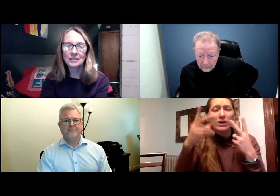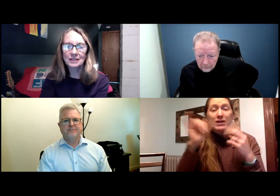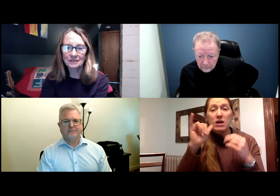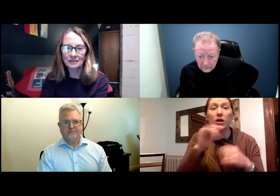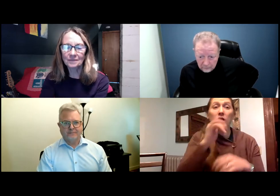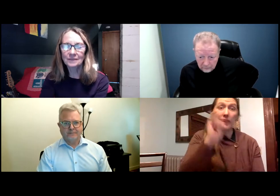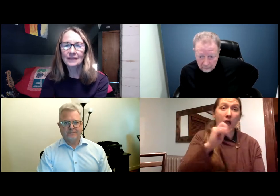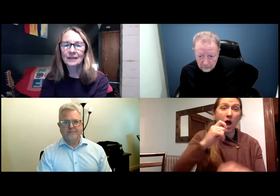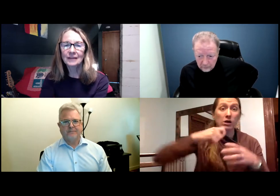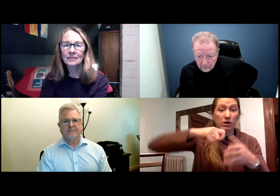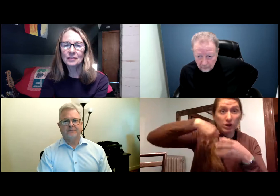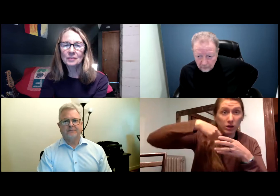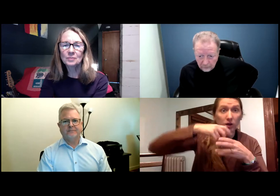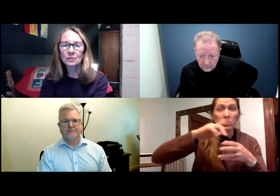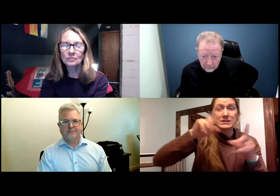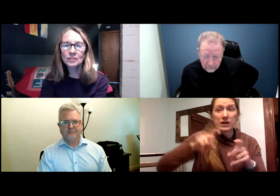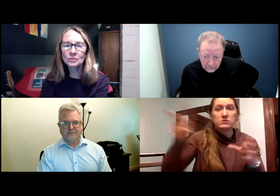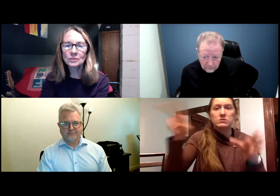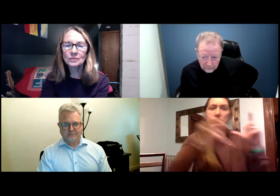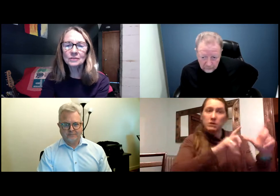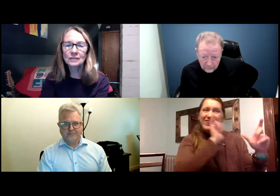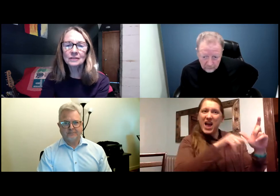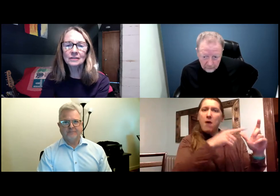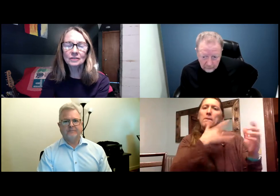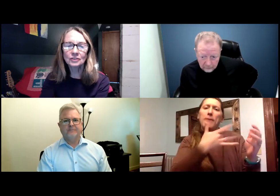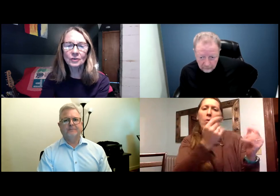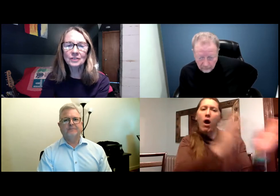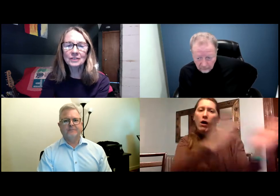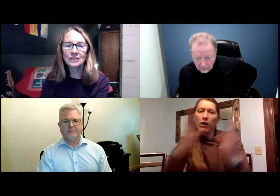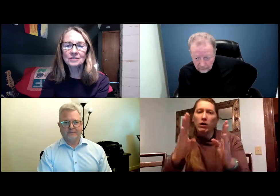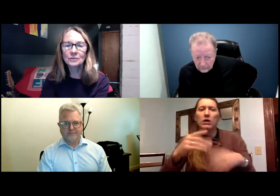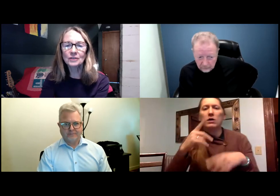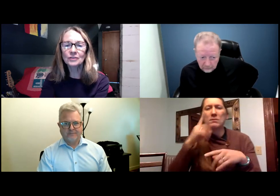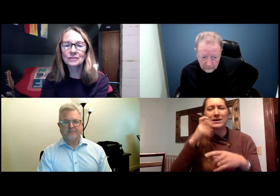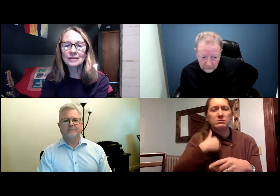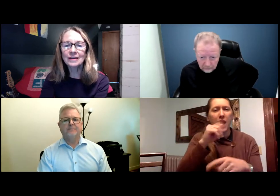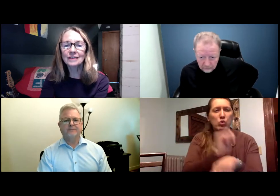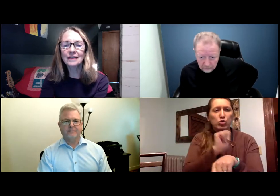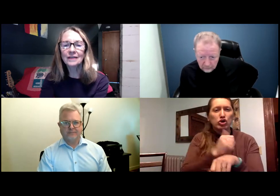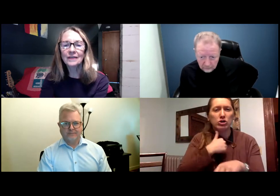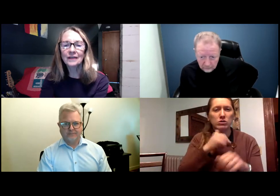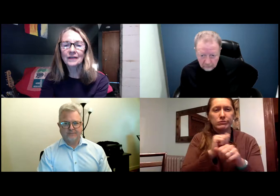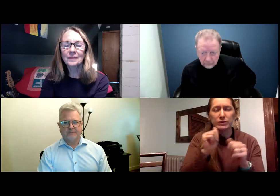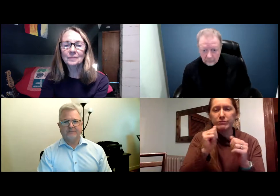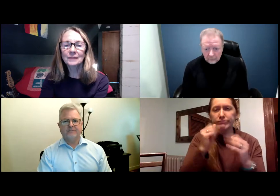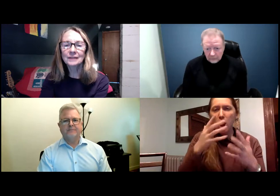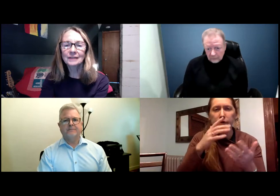about testing. And if it could be more visual, you could show the test, what it looks like,